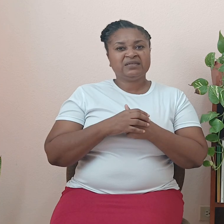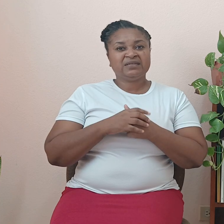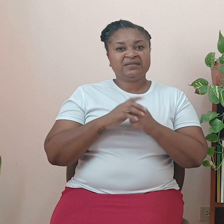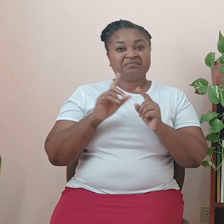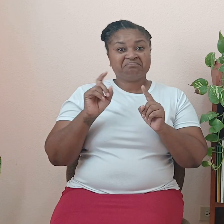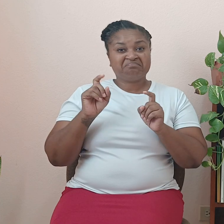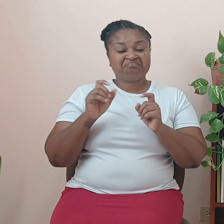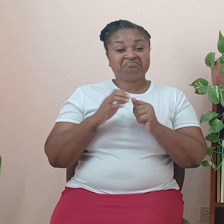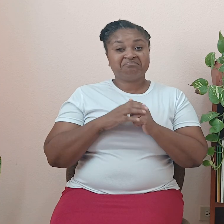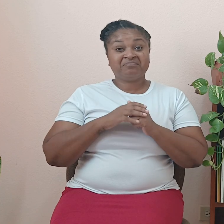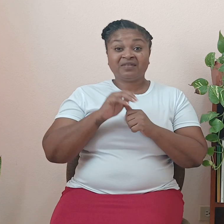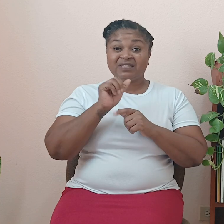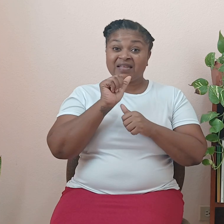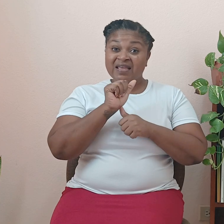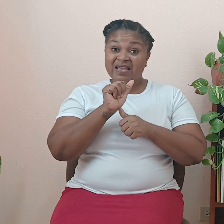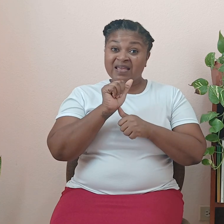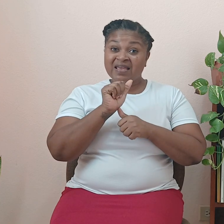A. 7.